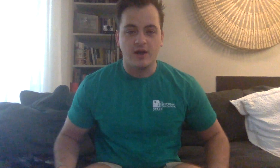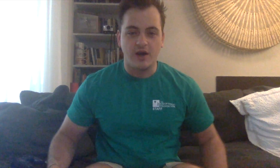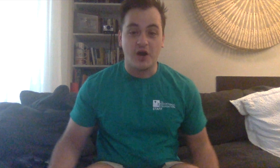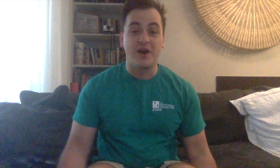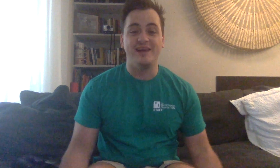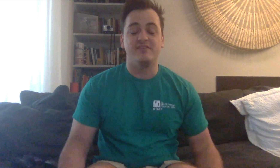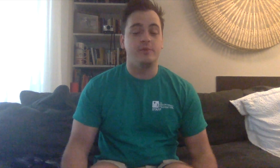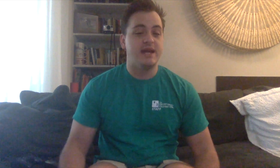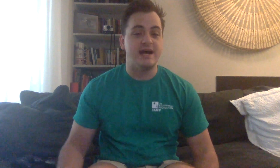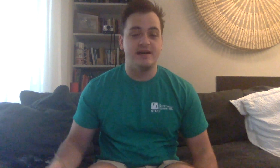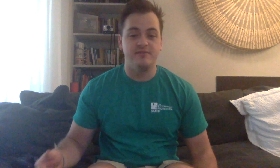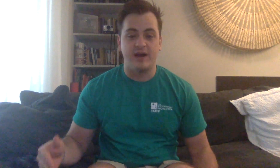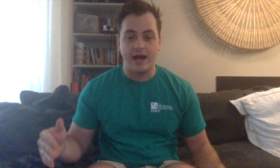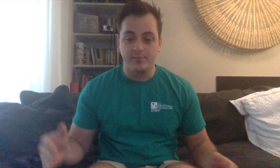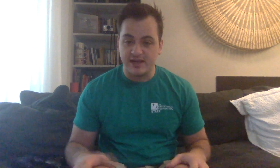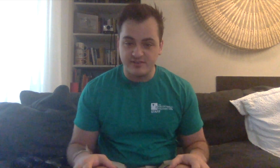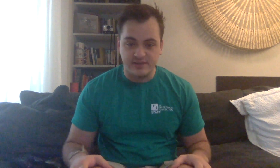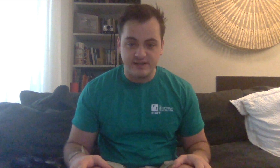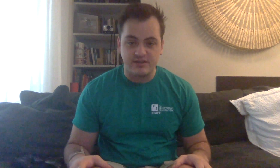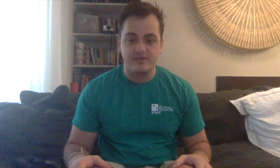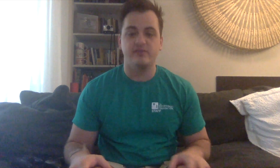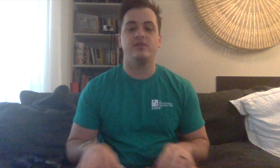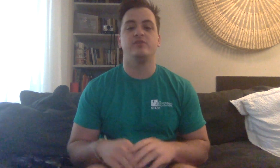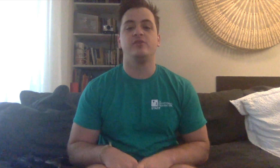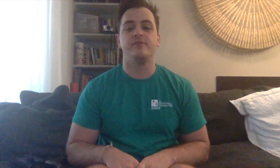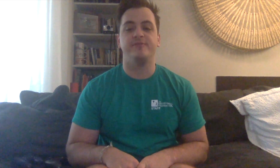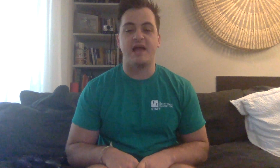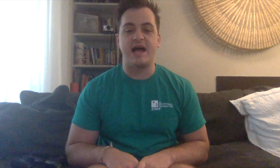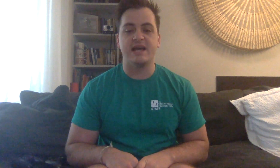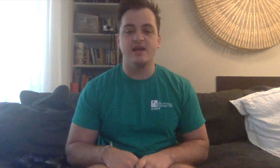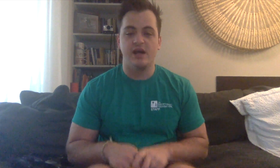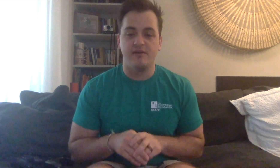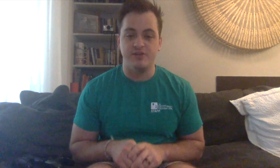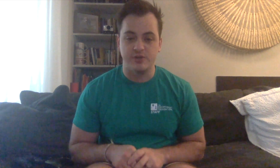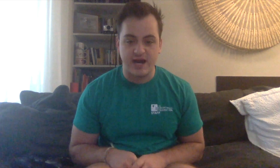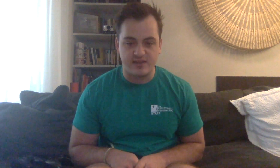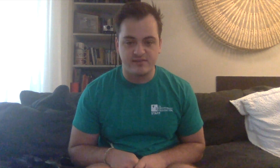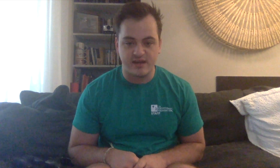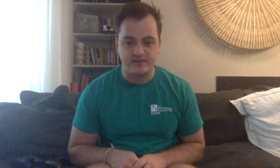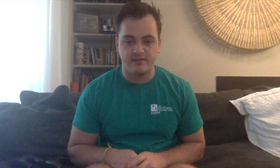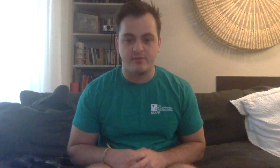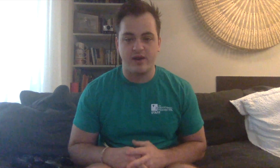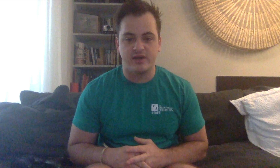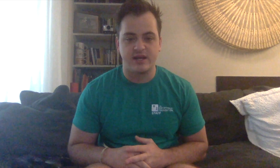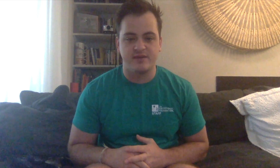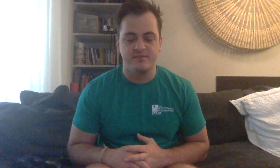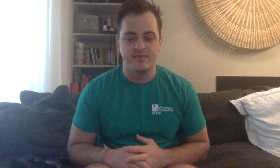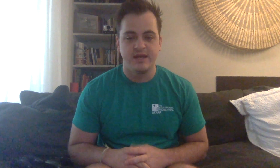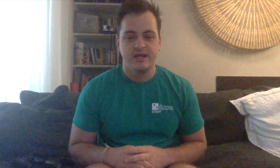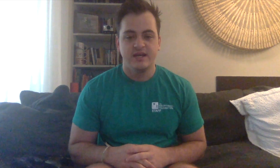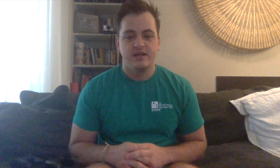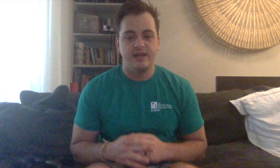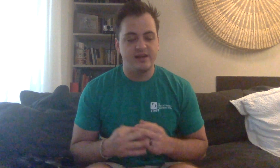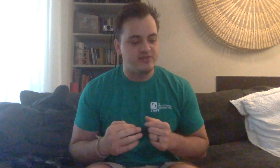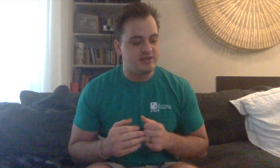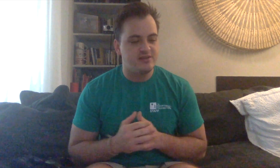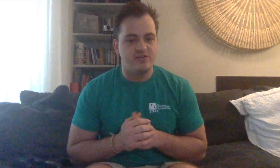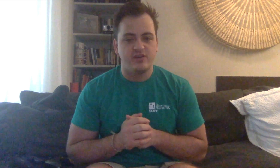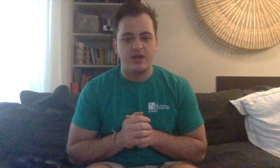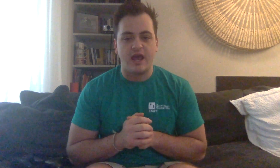All right, so we have I pledge allegiance to the flag of the United States of America. Next is and